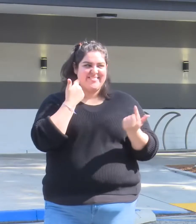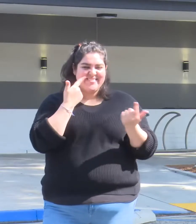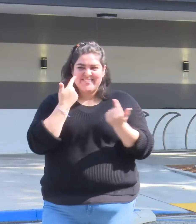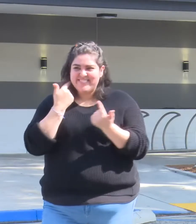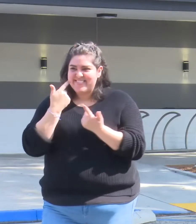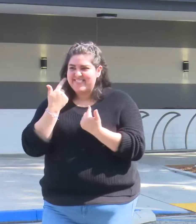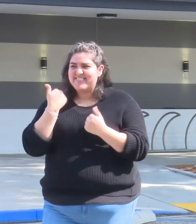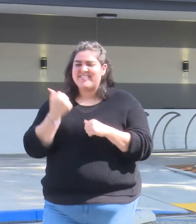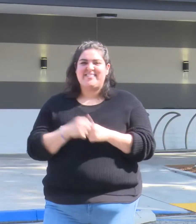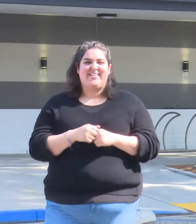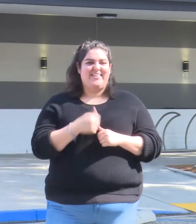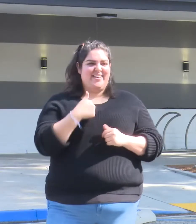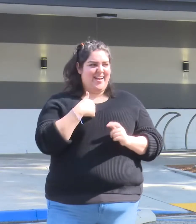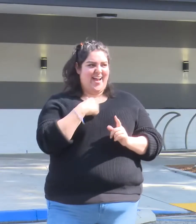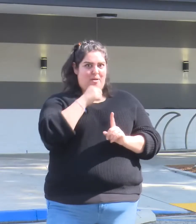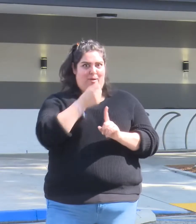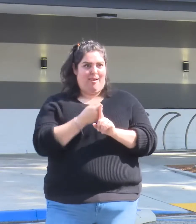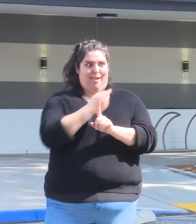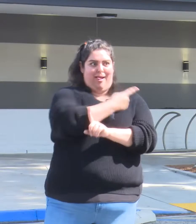You know, I wasn't that far off.